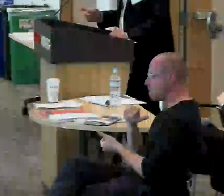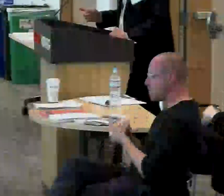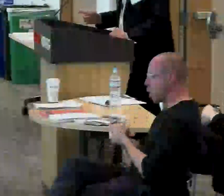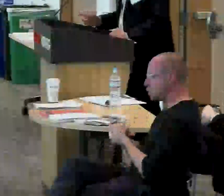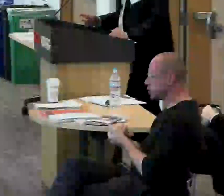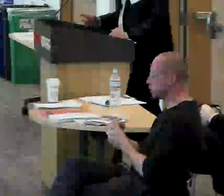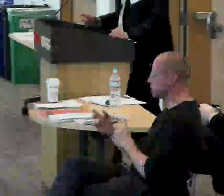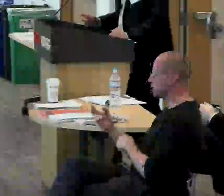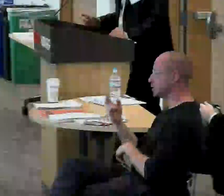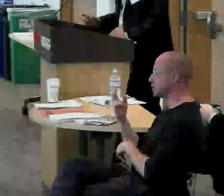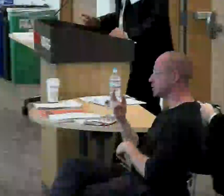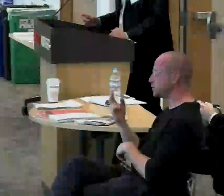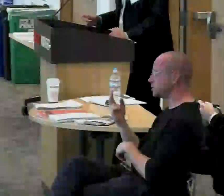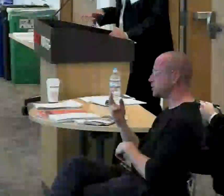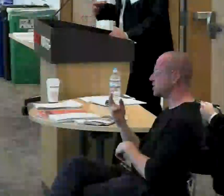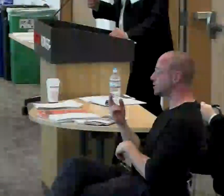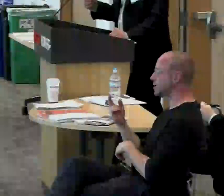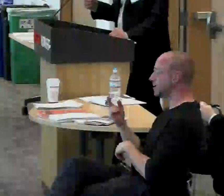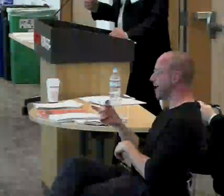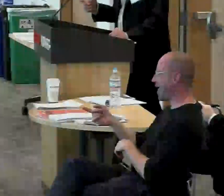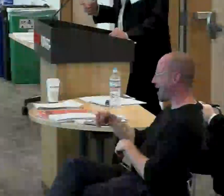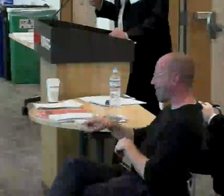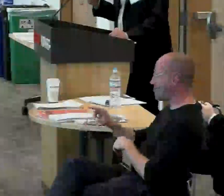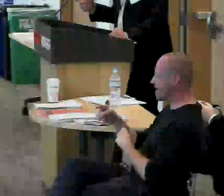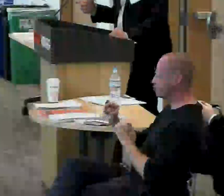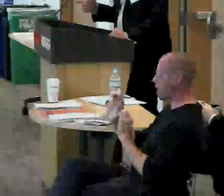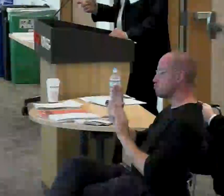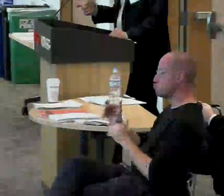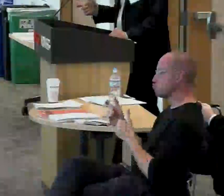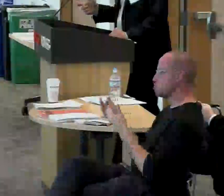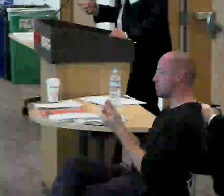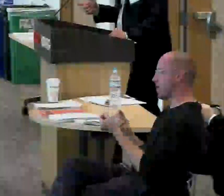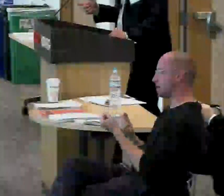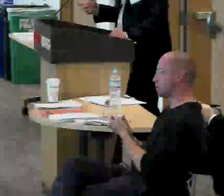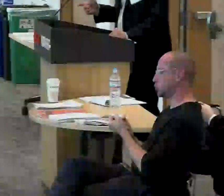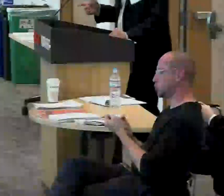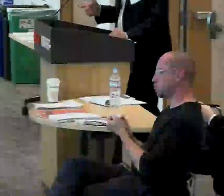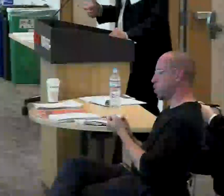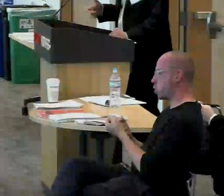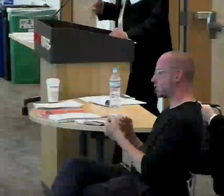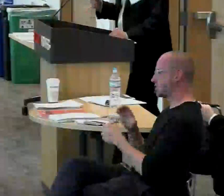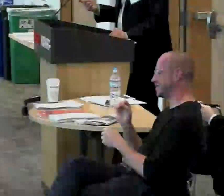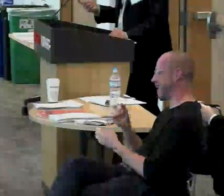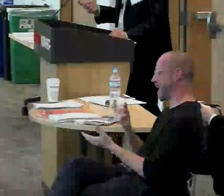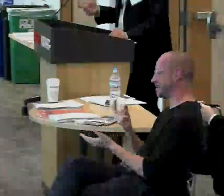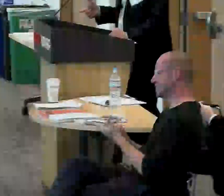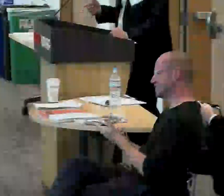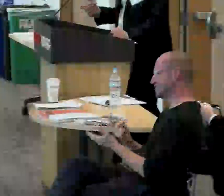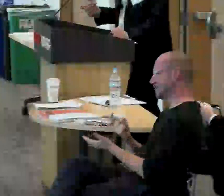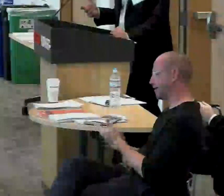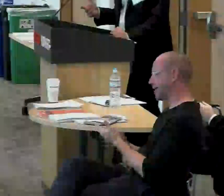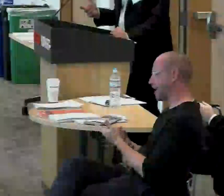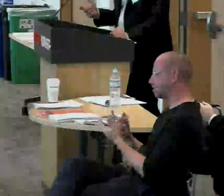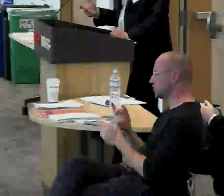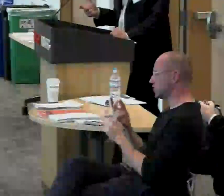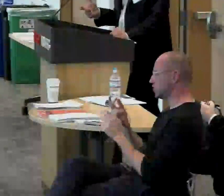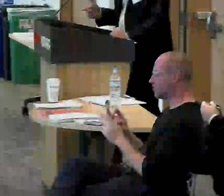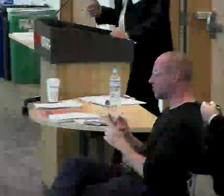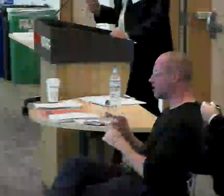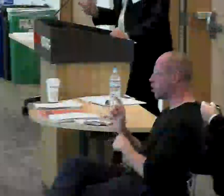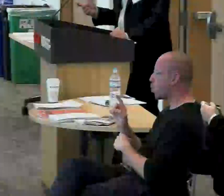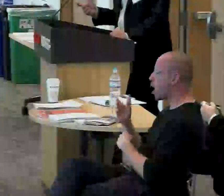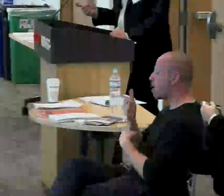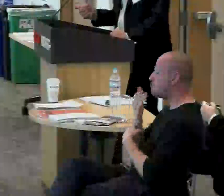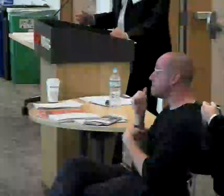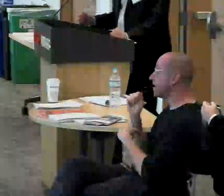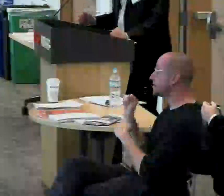different groups trying to provide support and engage in the discussion to see where are the innovations and the best practices coming from